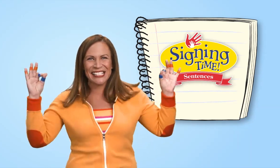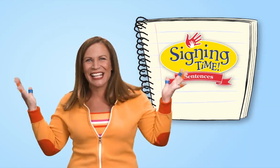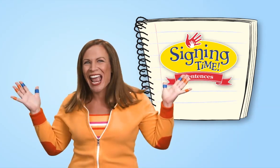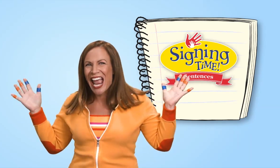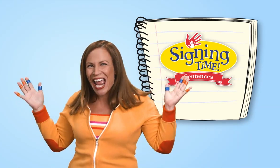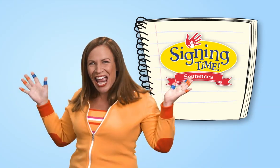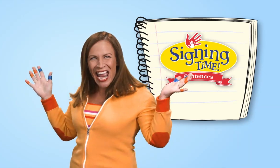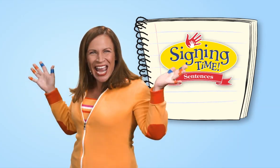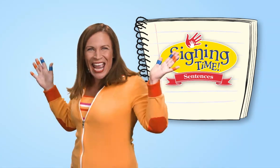Sentences.